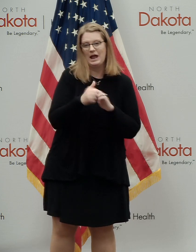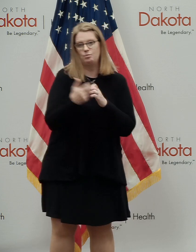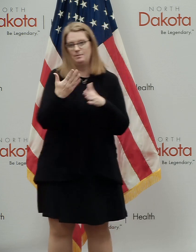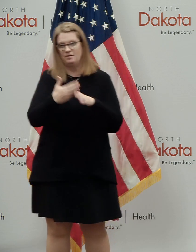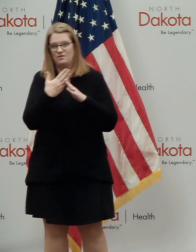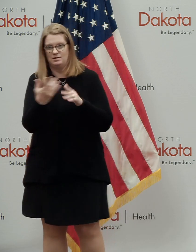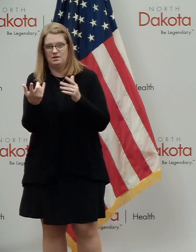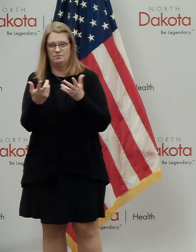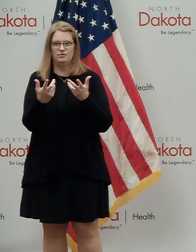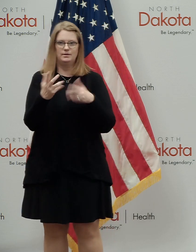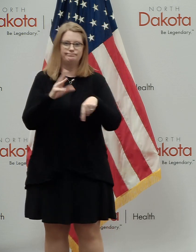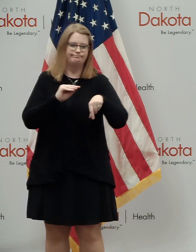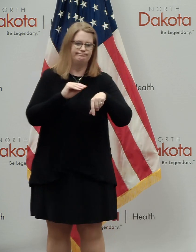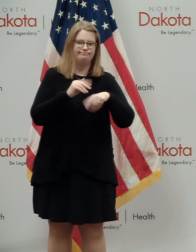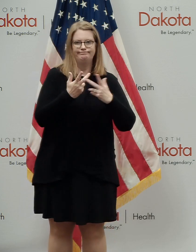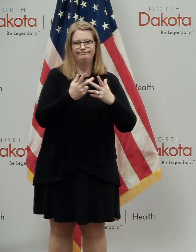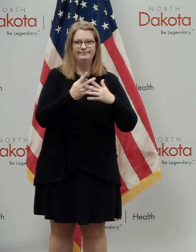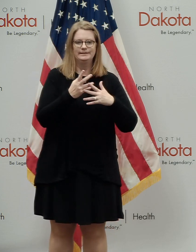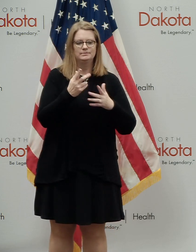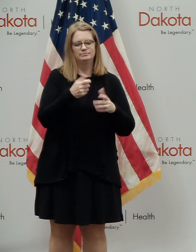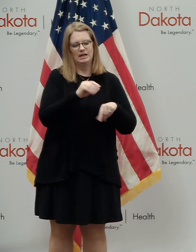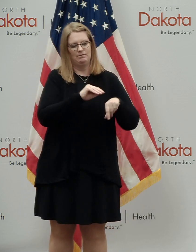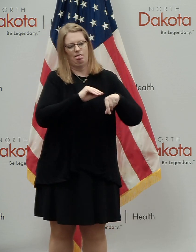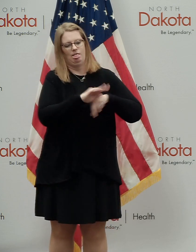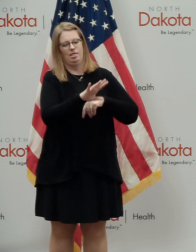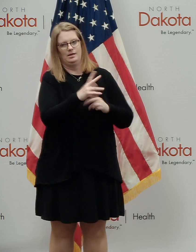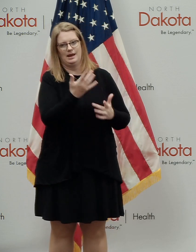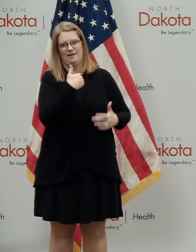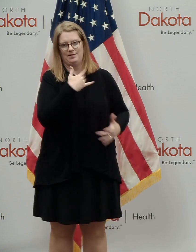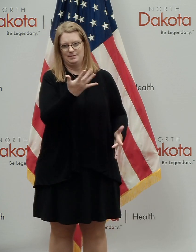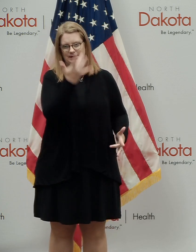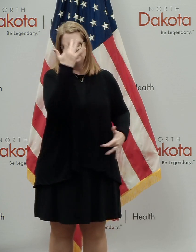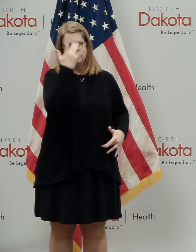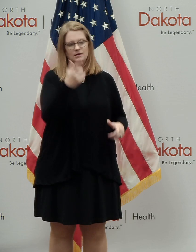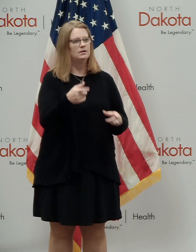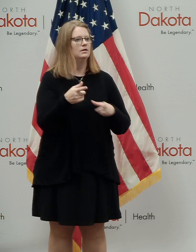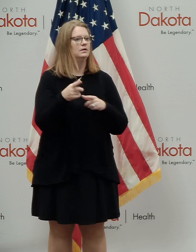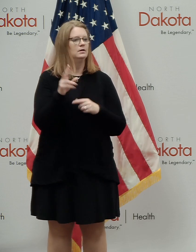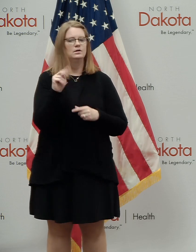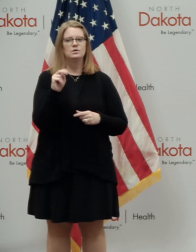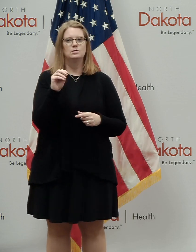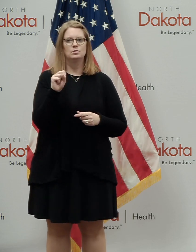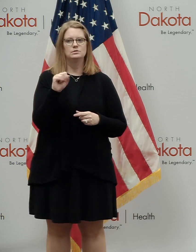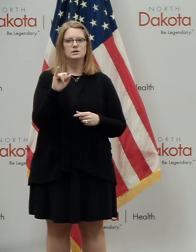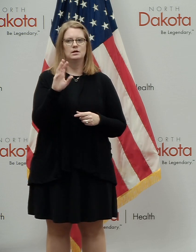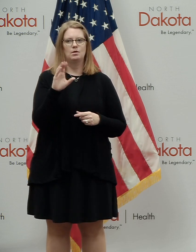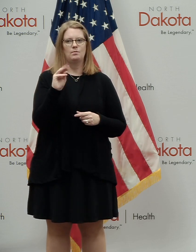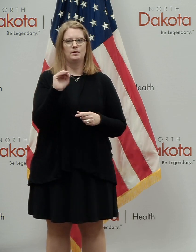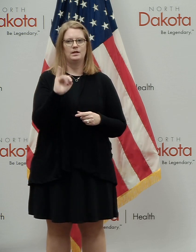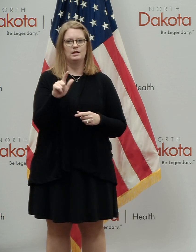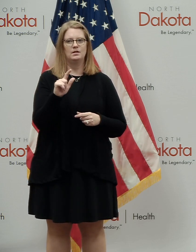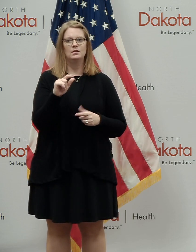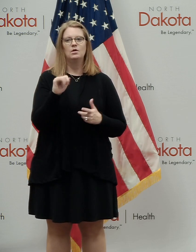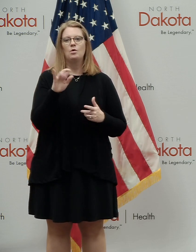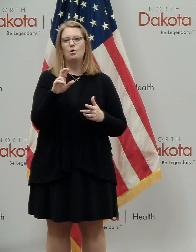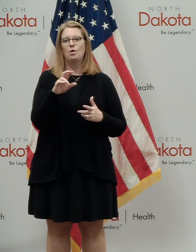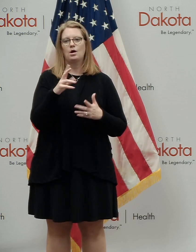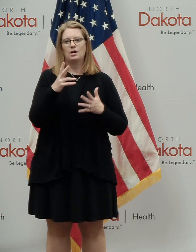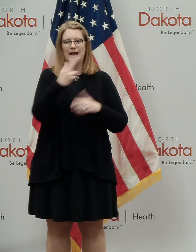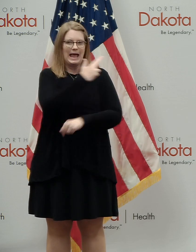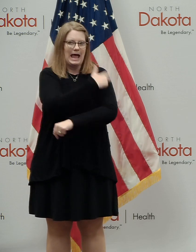So what do we do to prevent, we call them nosocomial or hospital-acquired